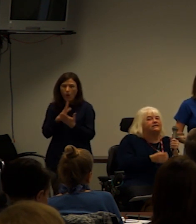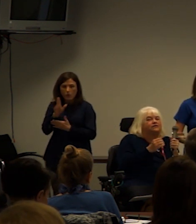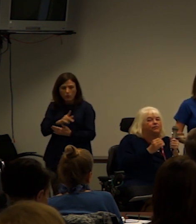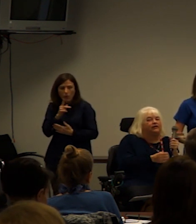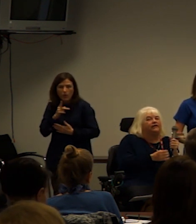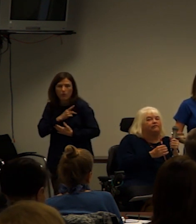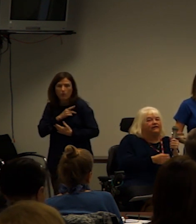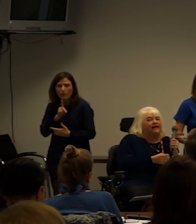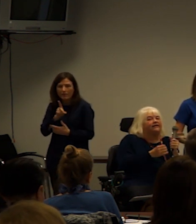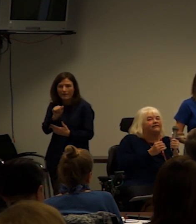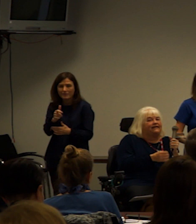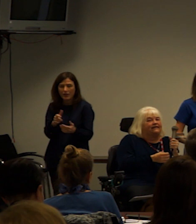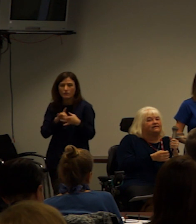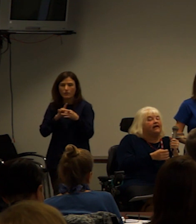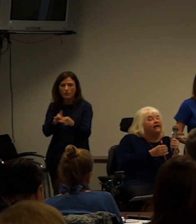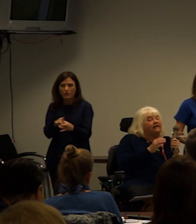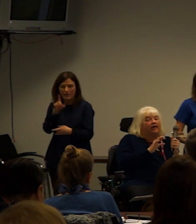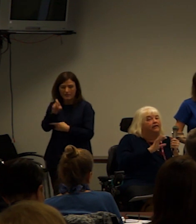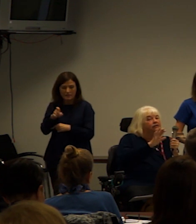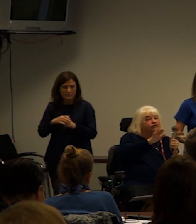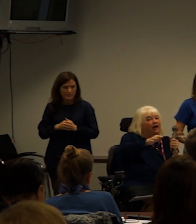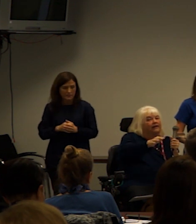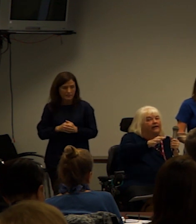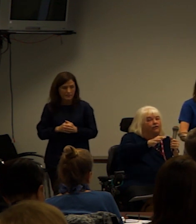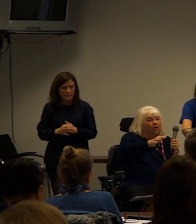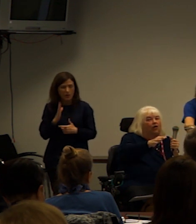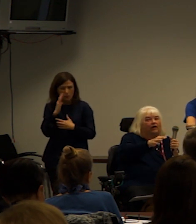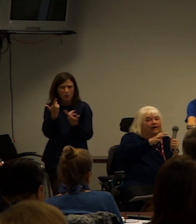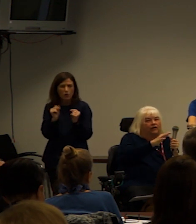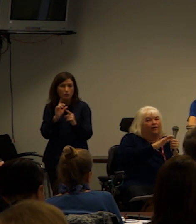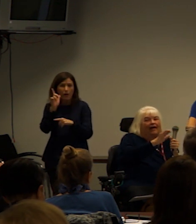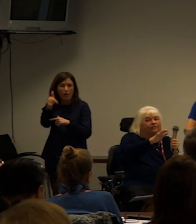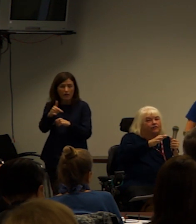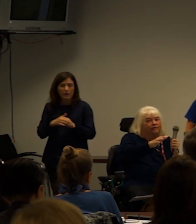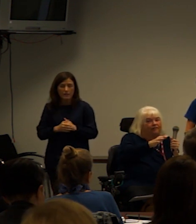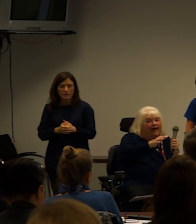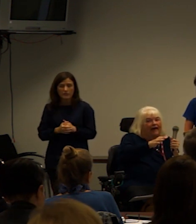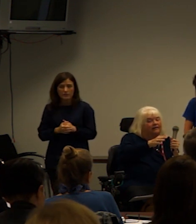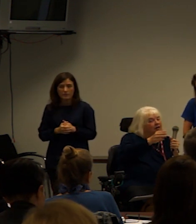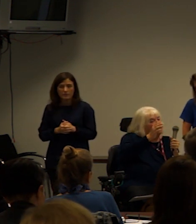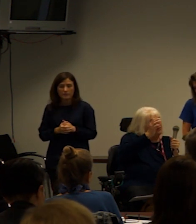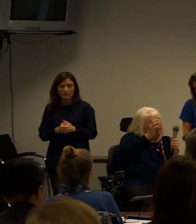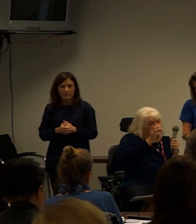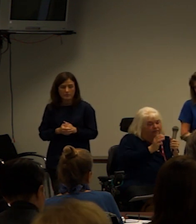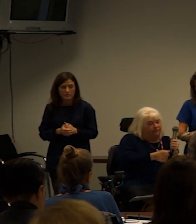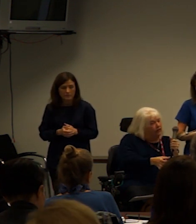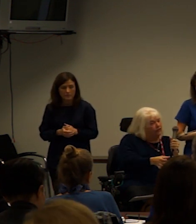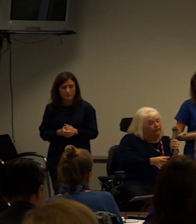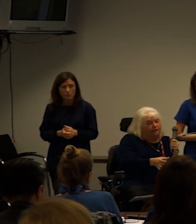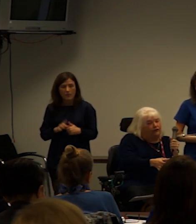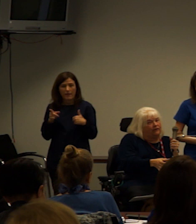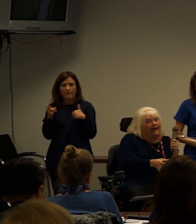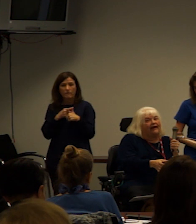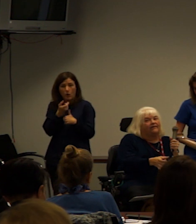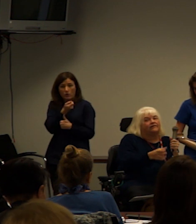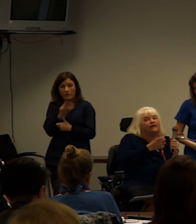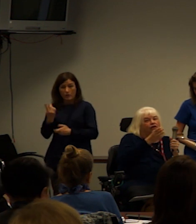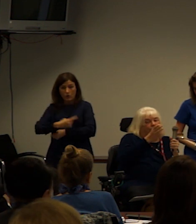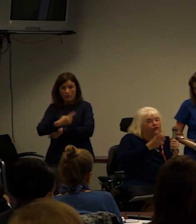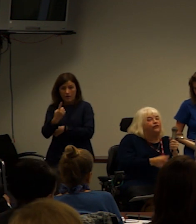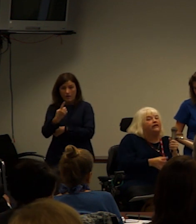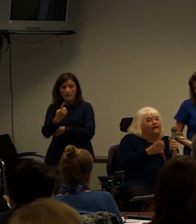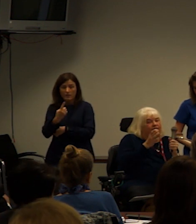personal disability-related needs. Now, they'll try later on, you know, after the fact, but for the first few